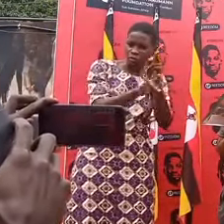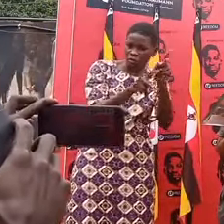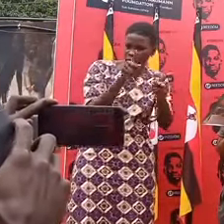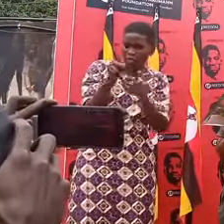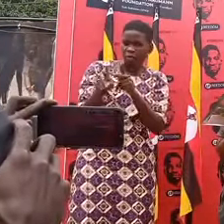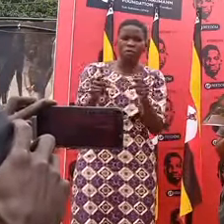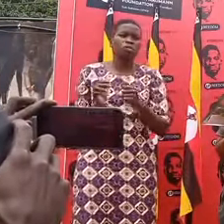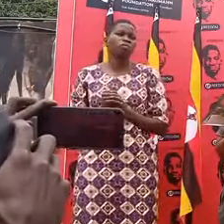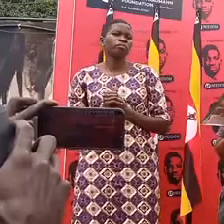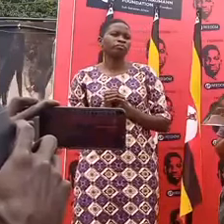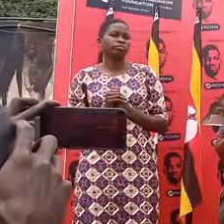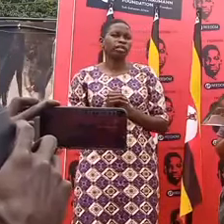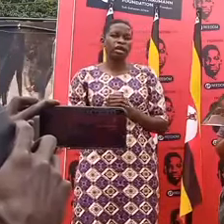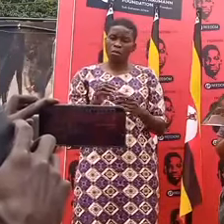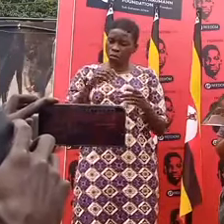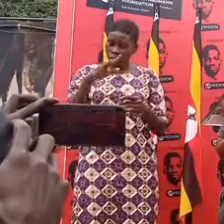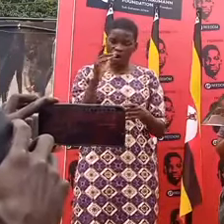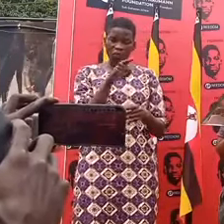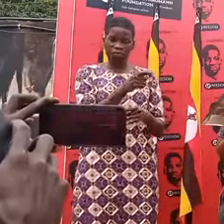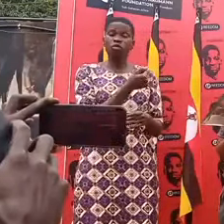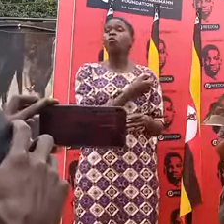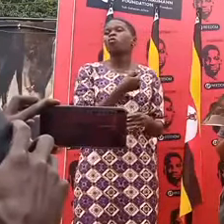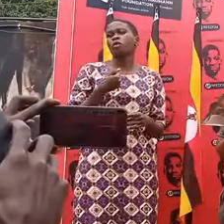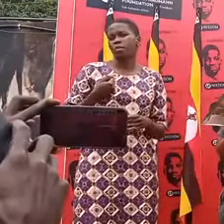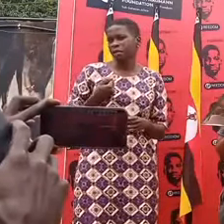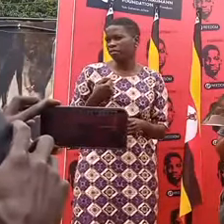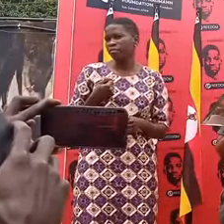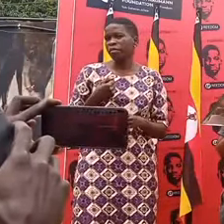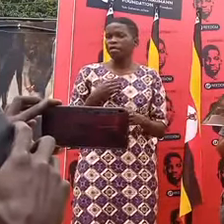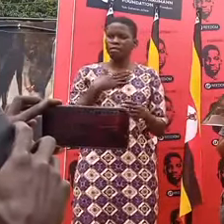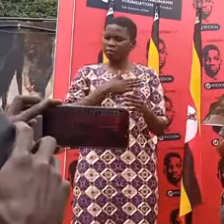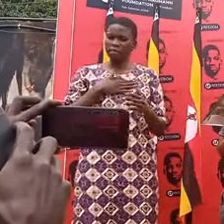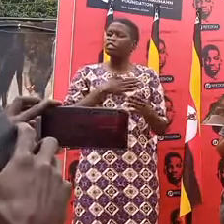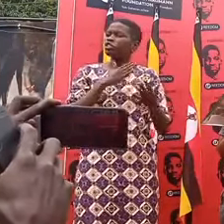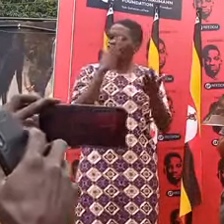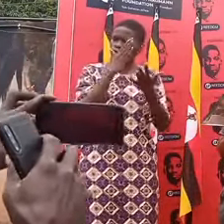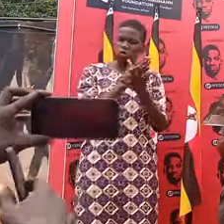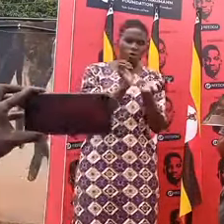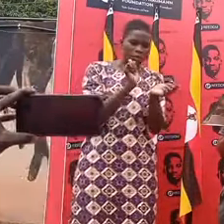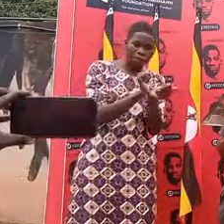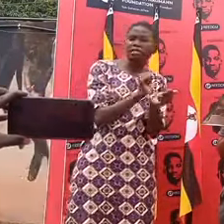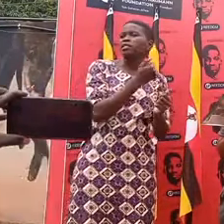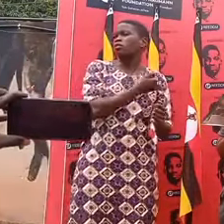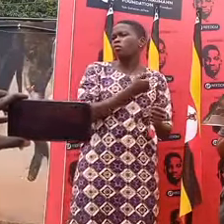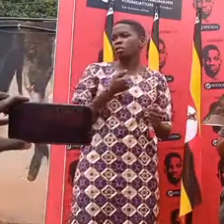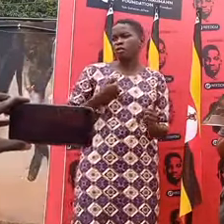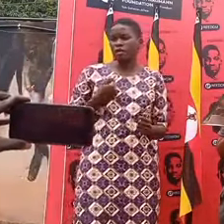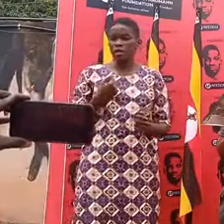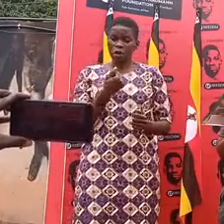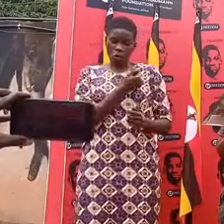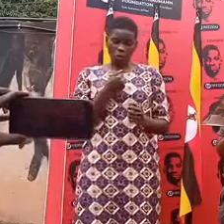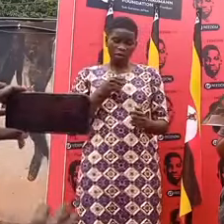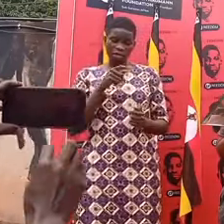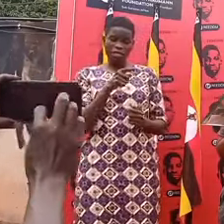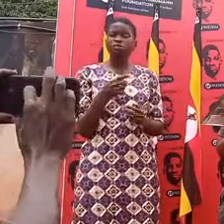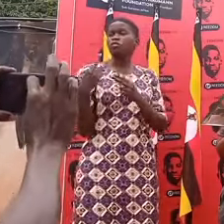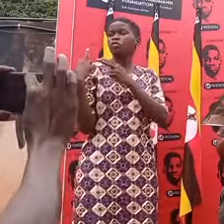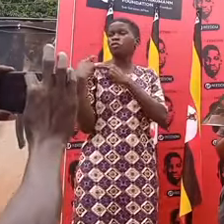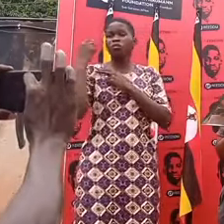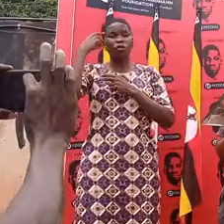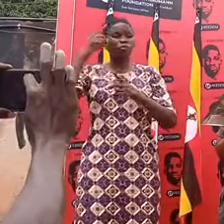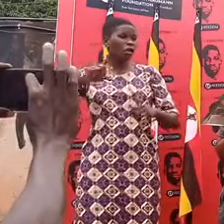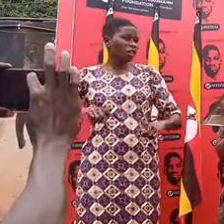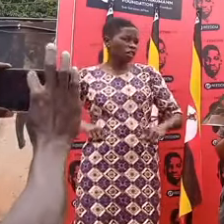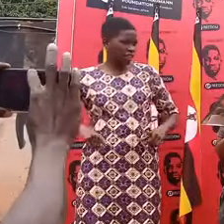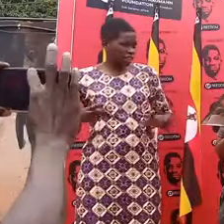Ugandan citizens, especially women. Women are custodians of life. We should ensure that